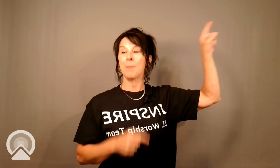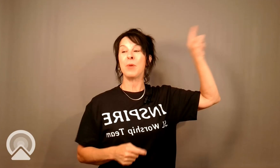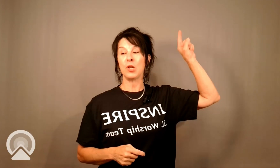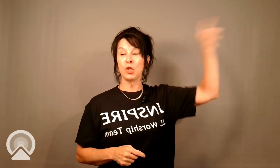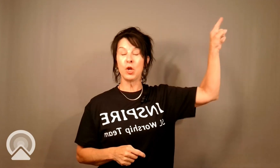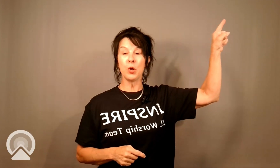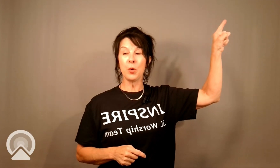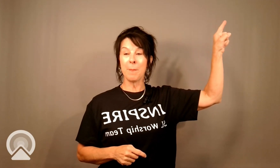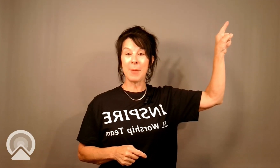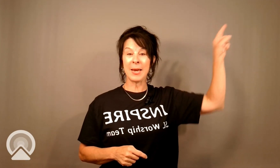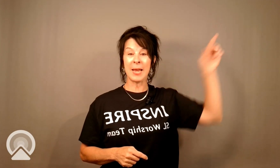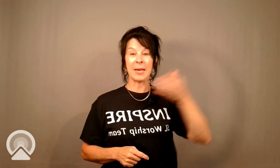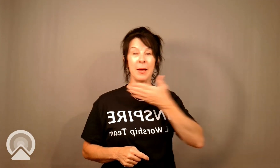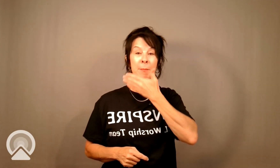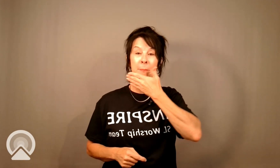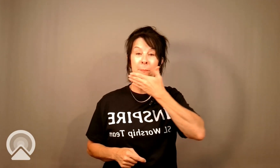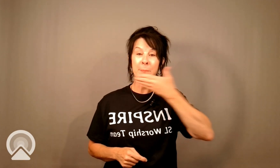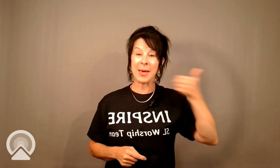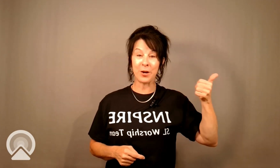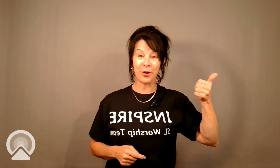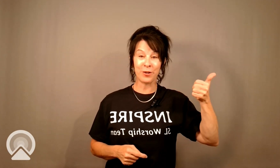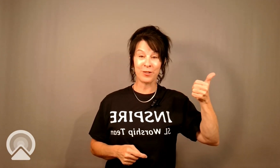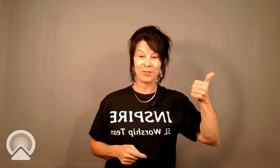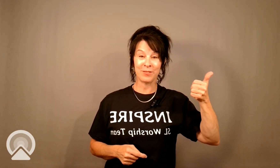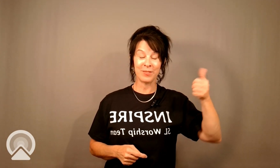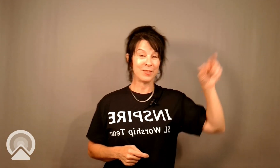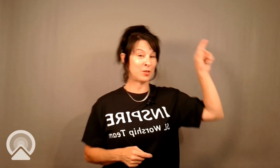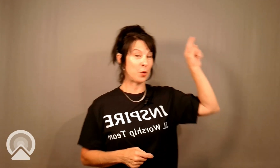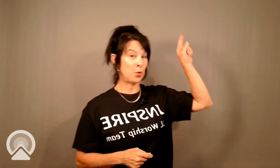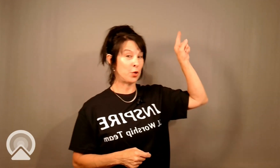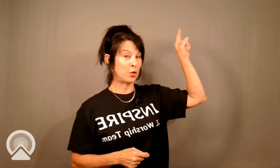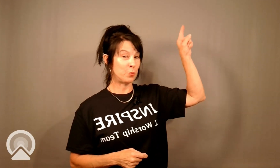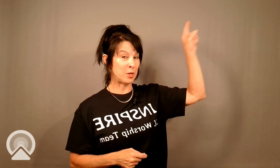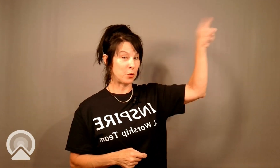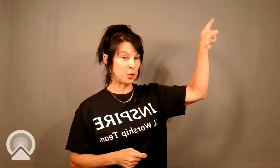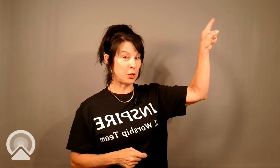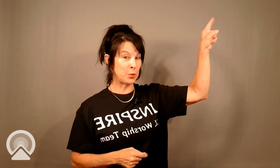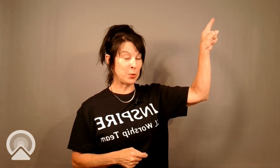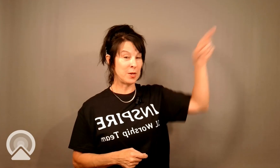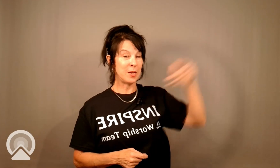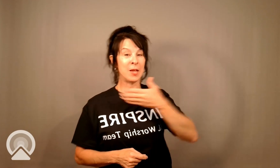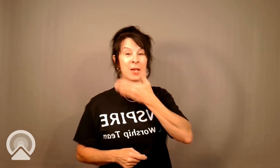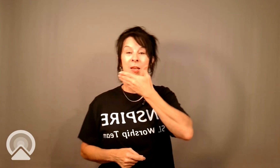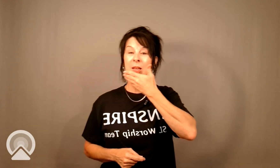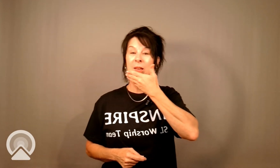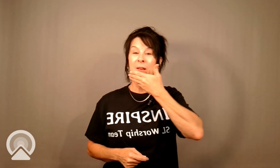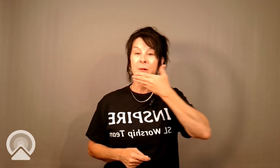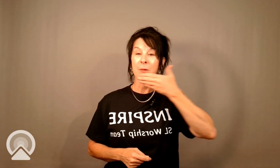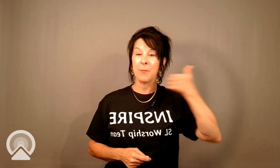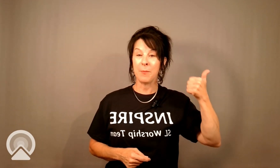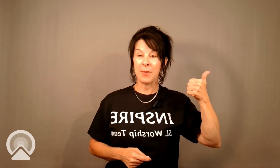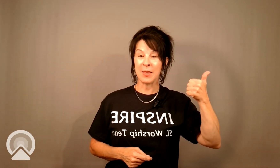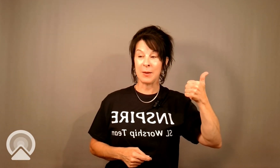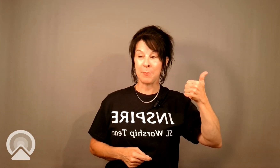But you made a better. So we go you, and then